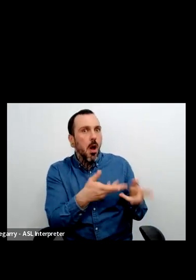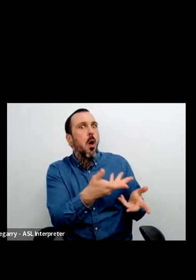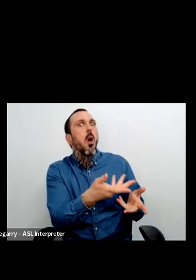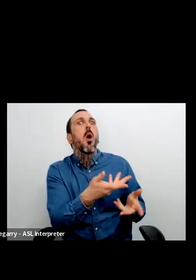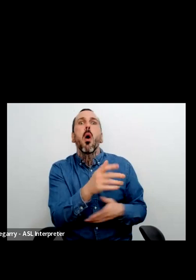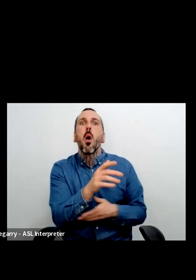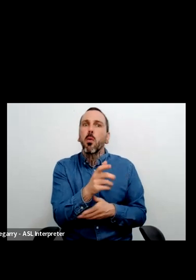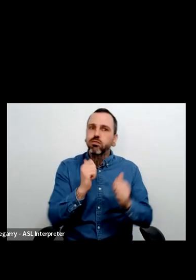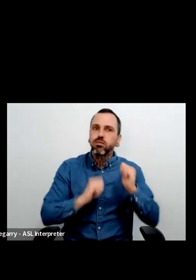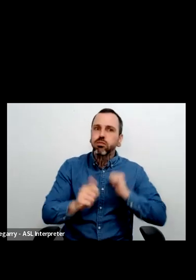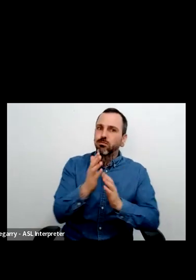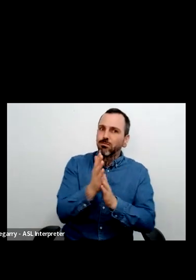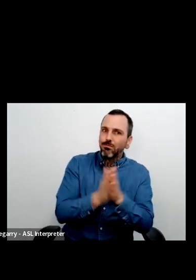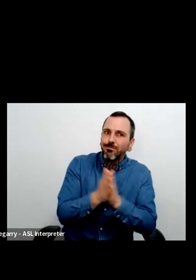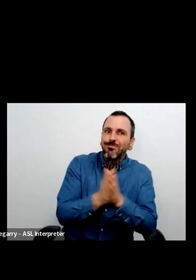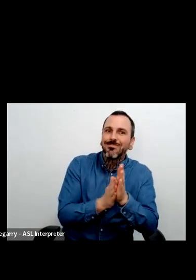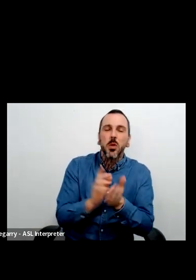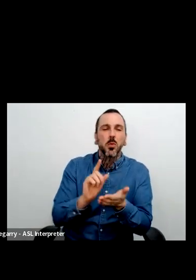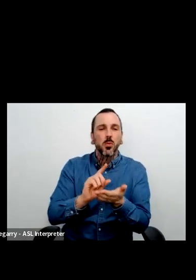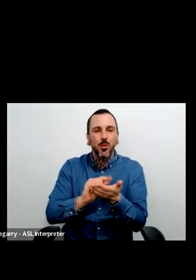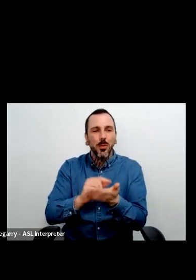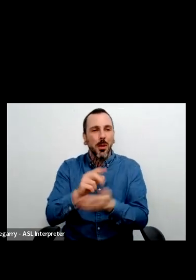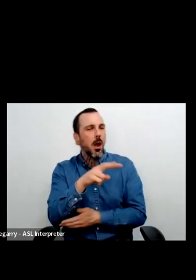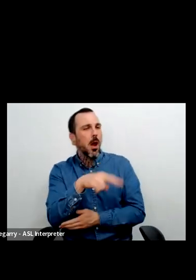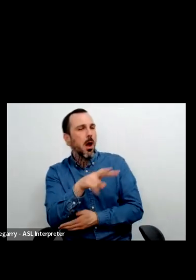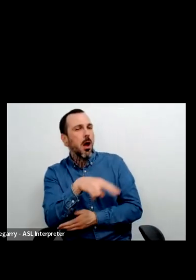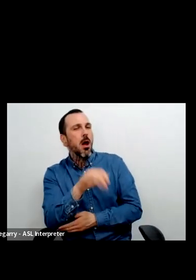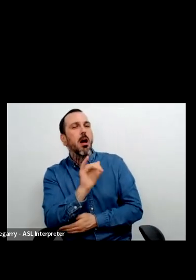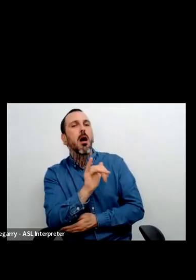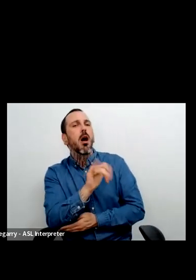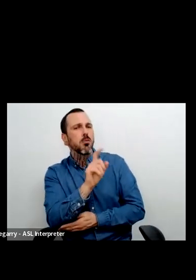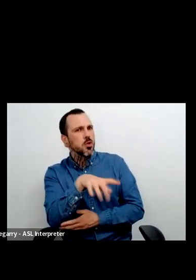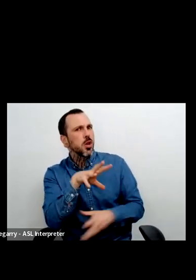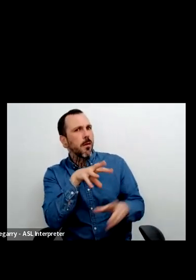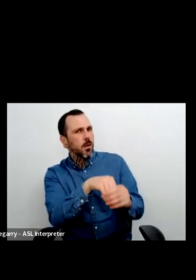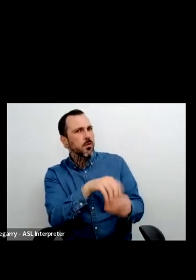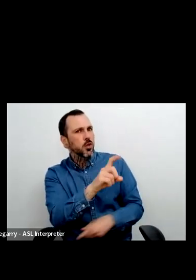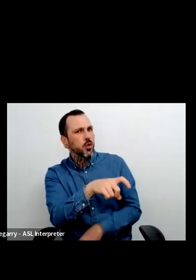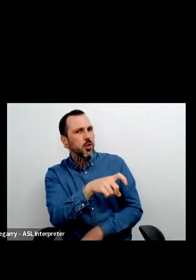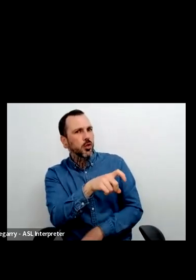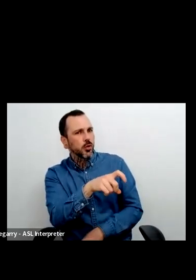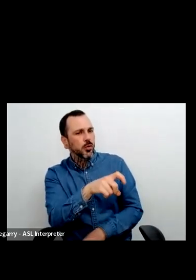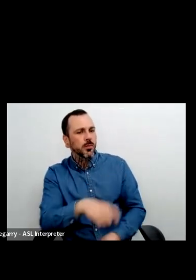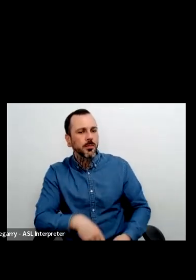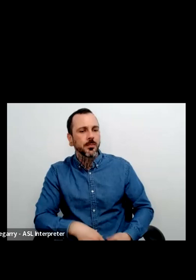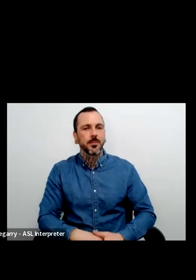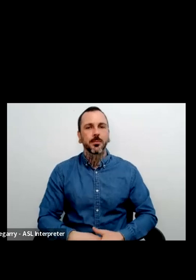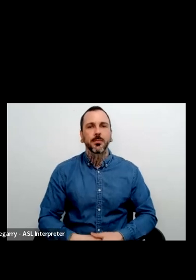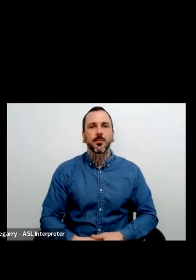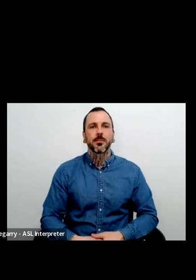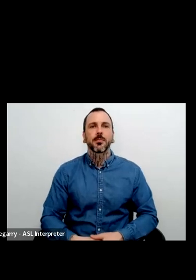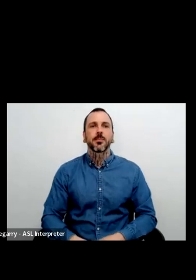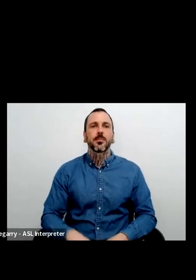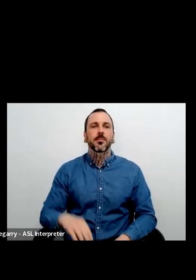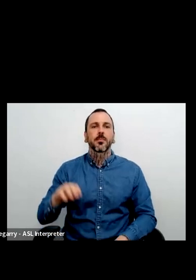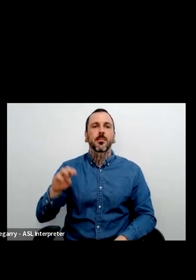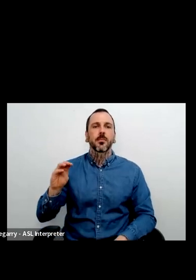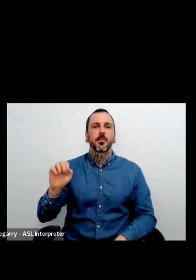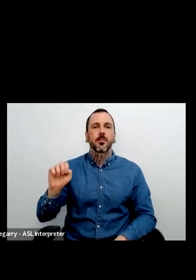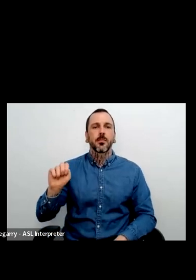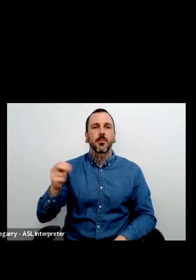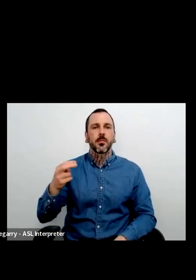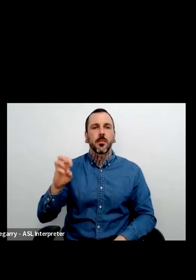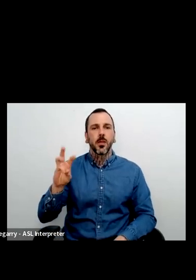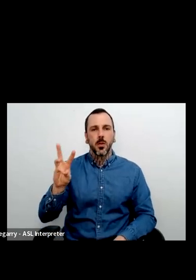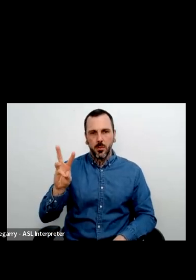people. Yeah, and I should just also note that I recognize fully that for a long time, legacy